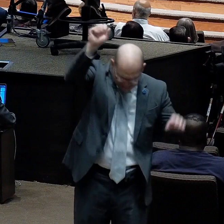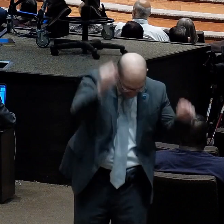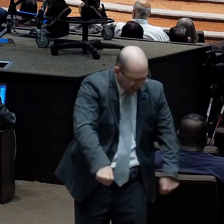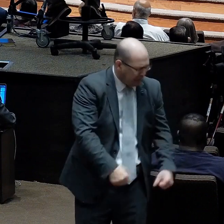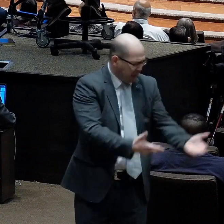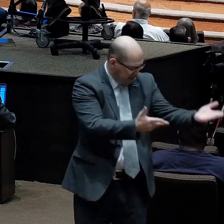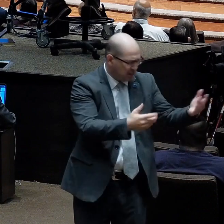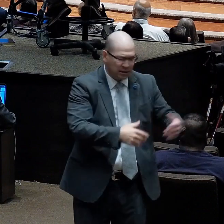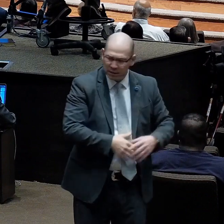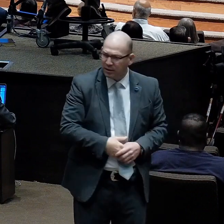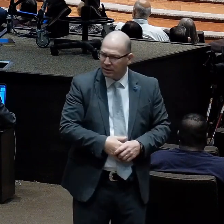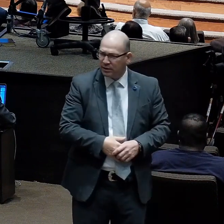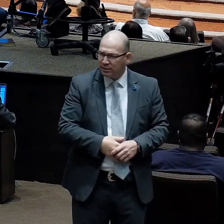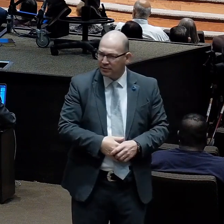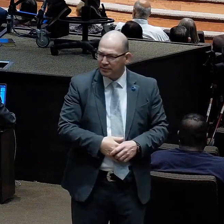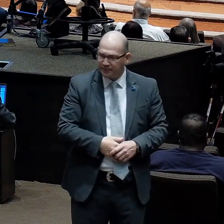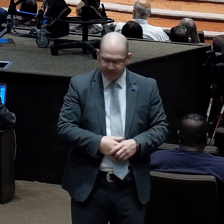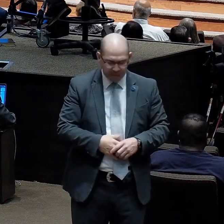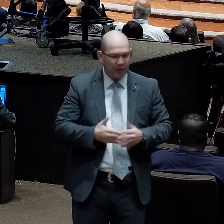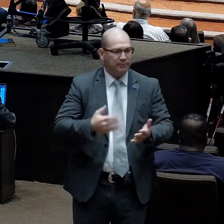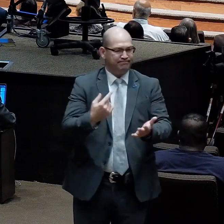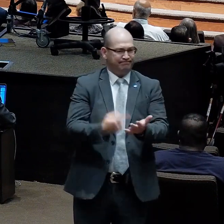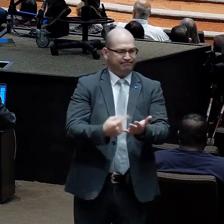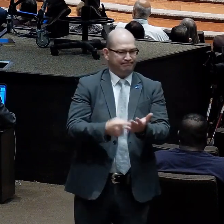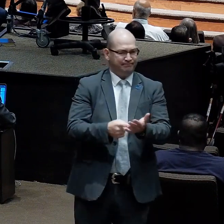Now, let's talk about serving humbly.